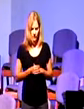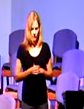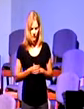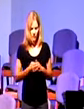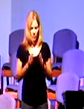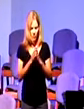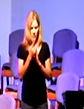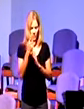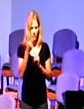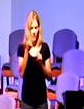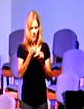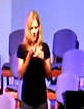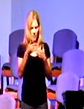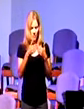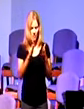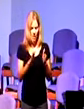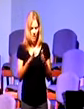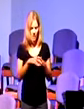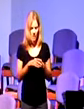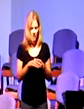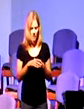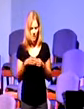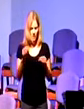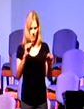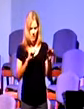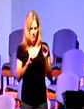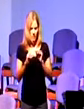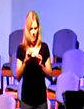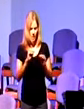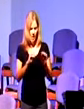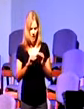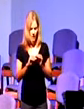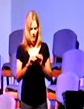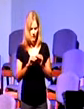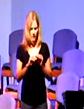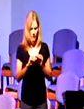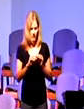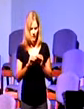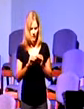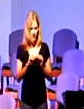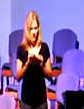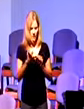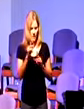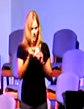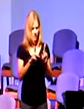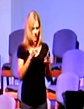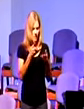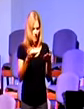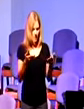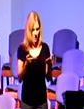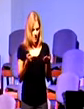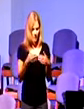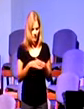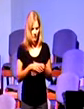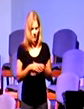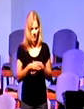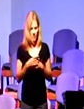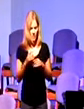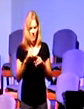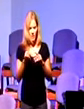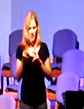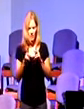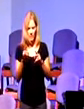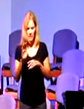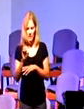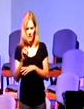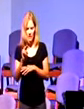We pray for each of the boxes that may be packed by our folks here, by the folks in this